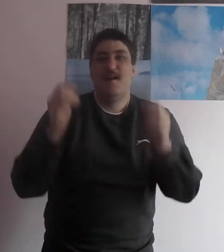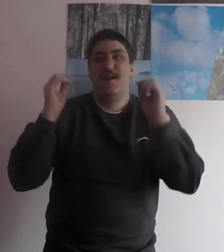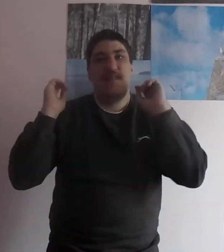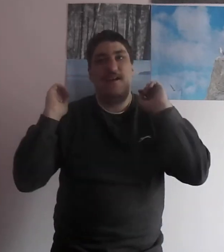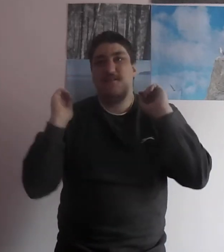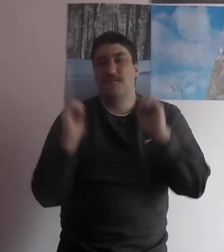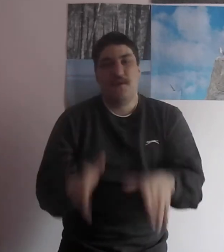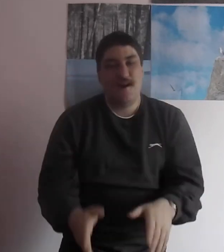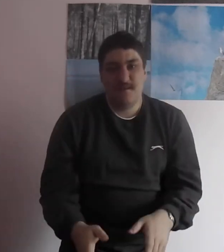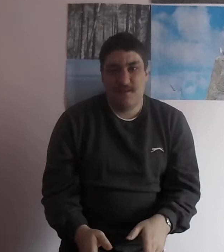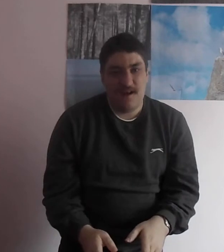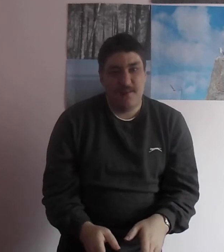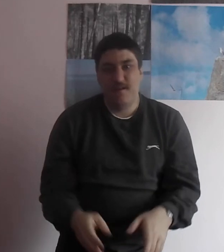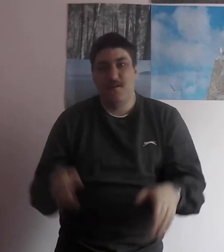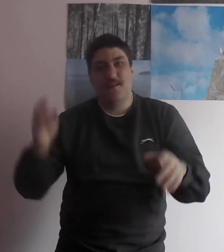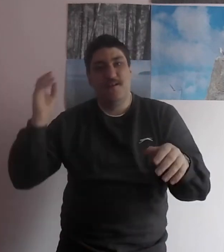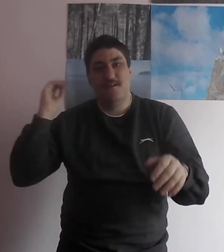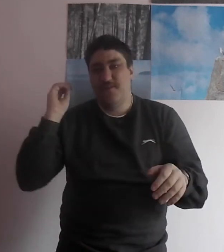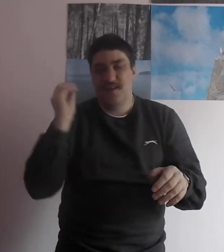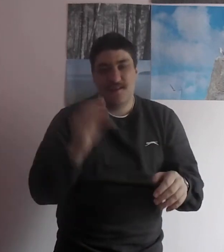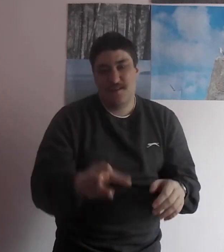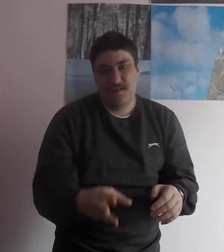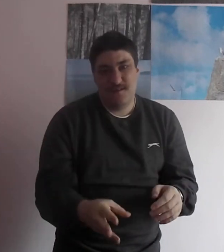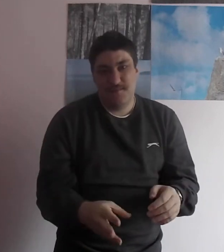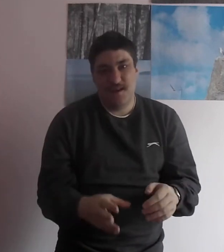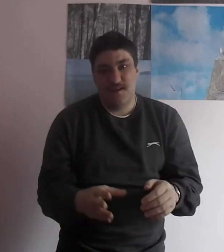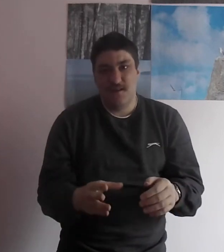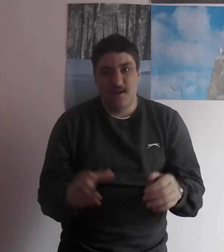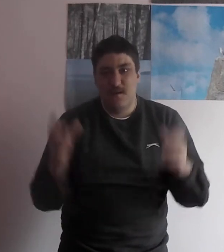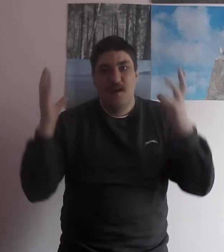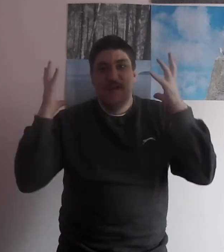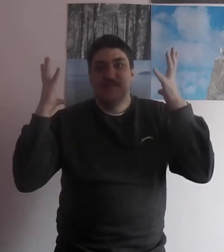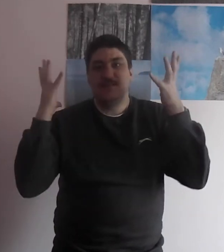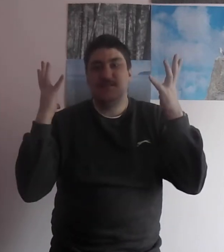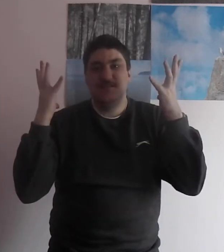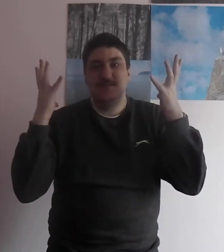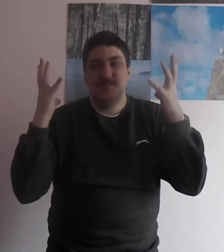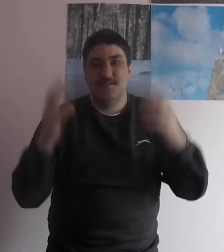There are surprises that I throw in. There are things that make you go, "Argh!"